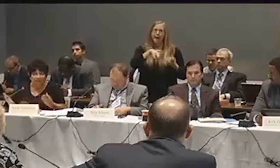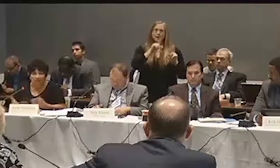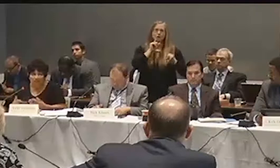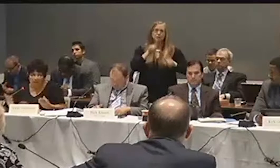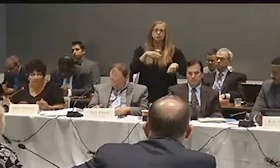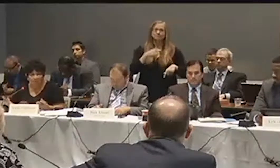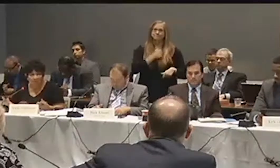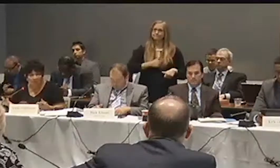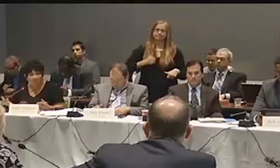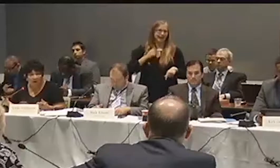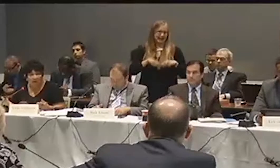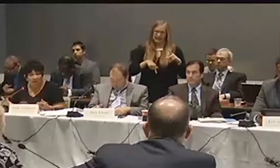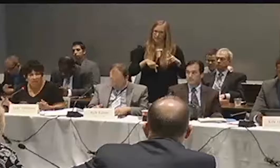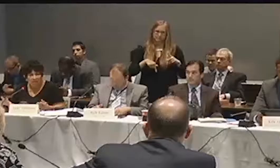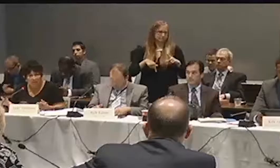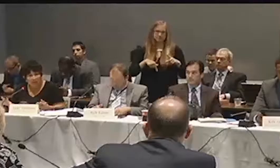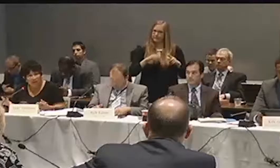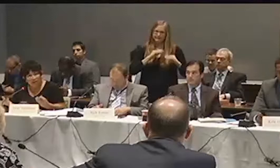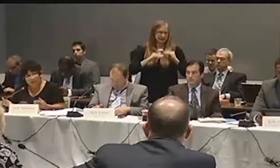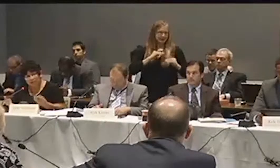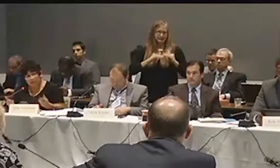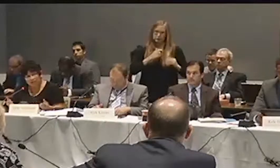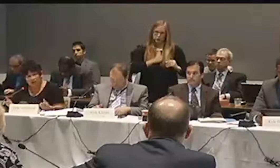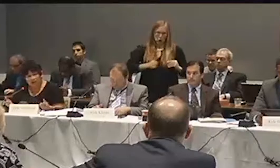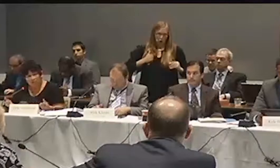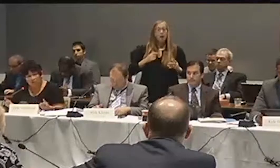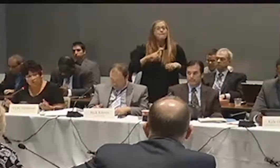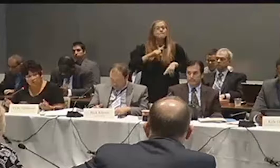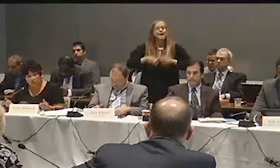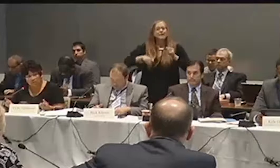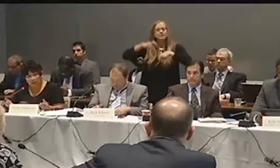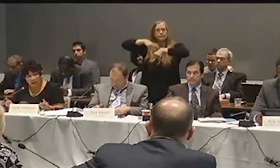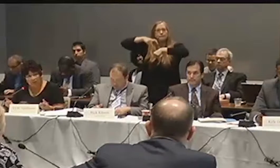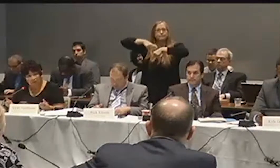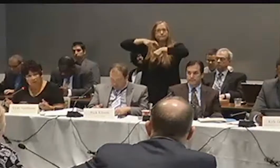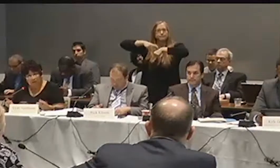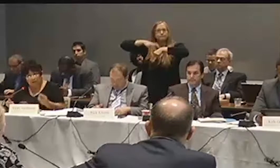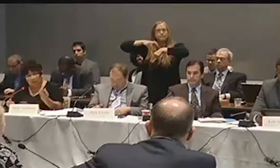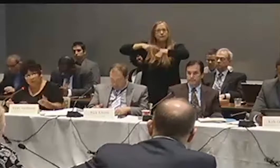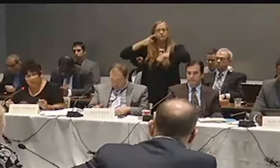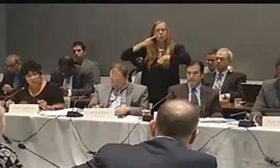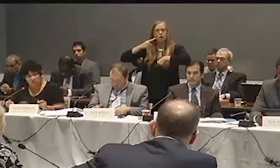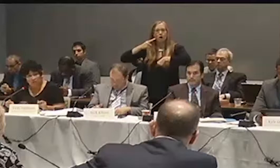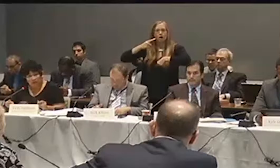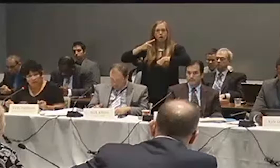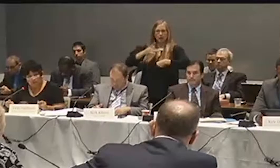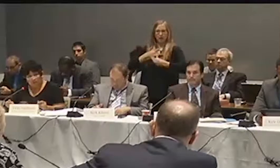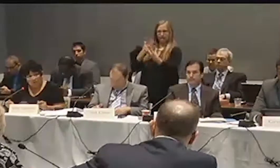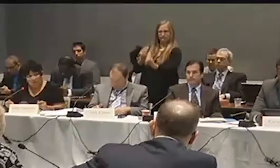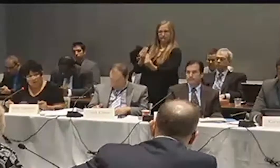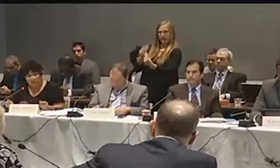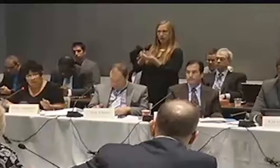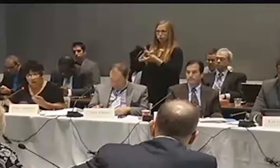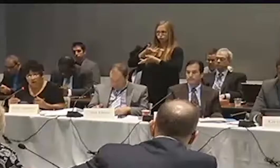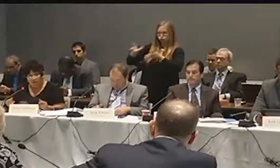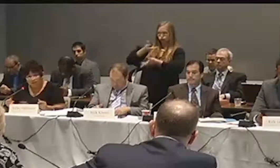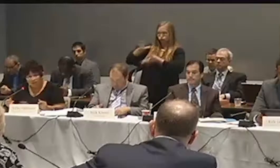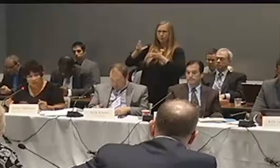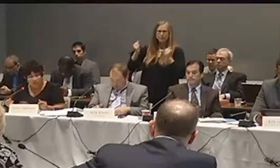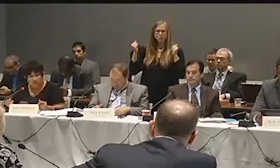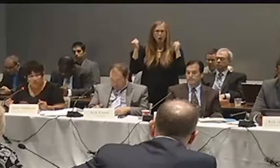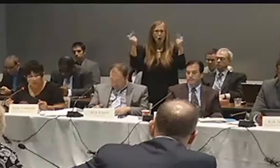can't alleviate what they want. But at least take the time to show some type of empathy to them, because we